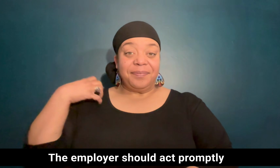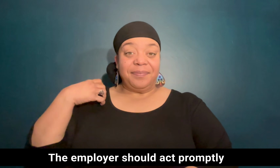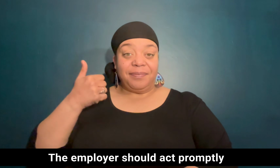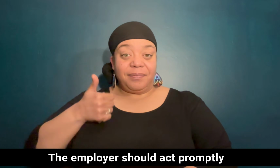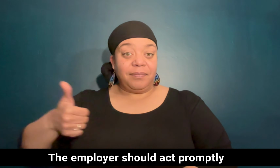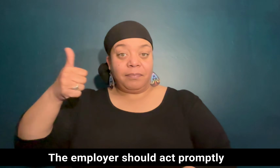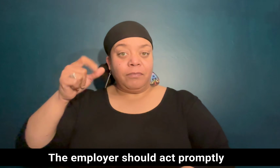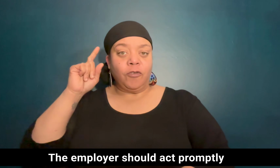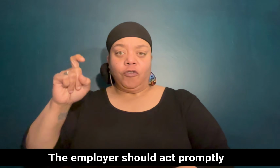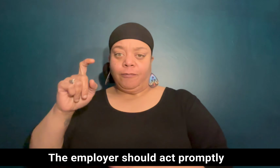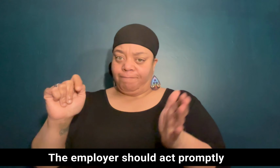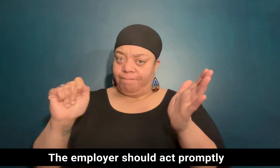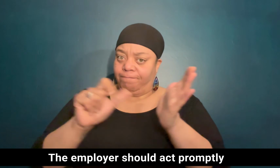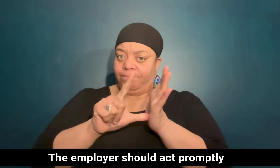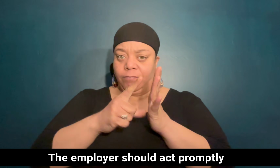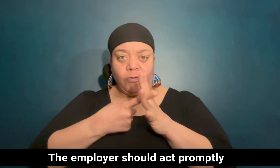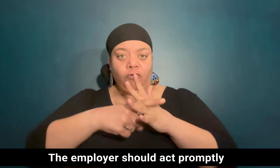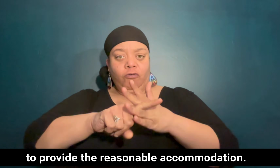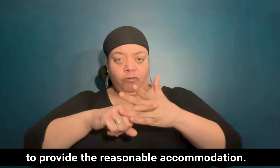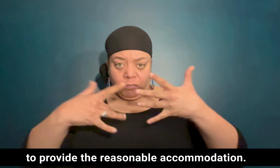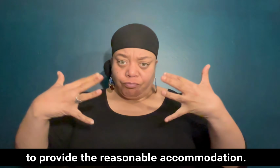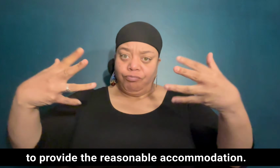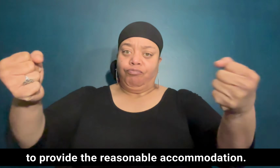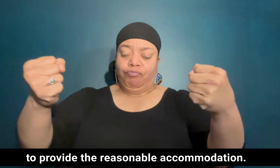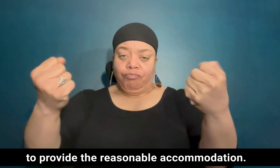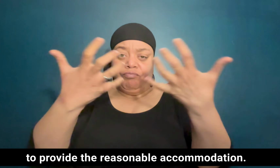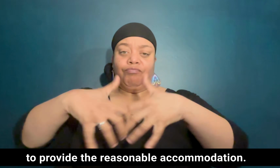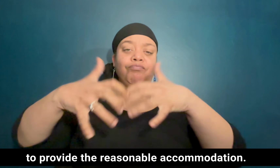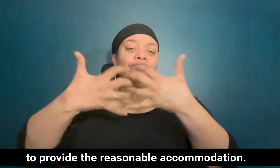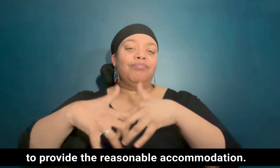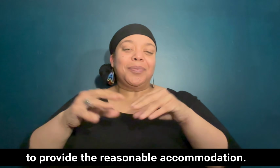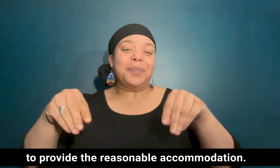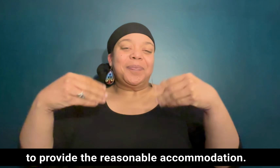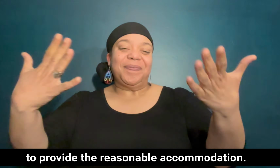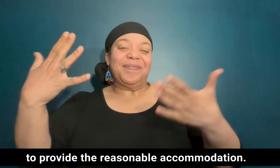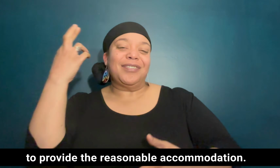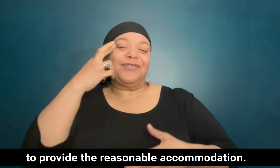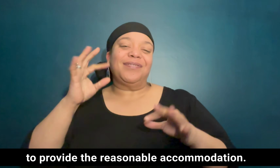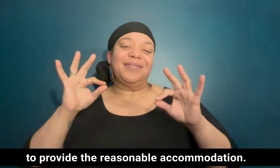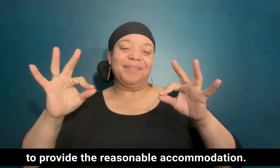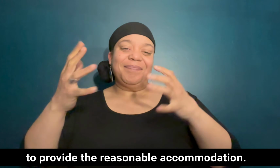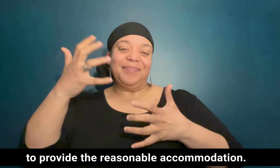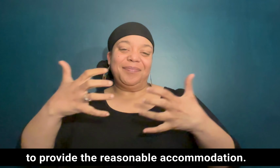The employer should act promptly to provide the reasonable accommodation.